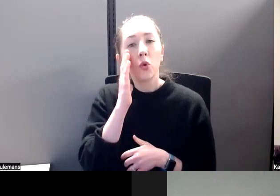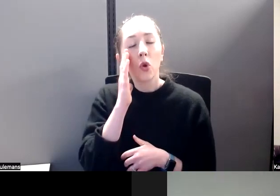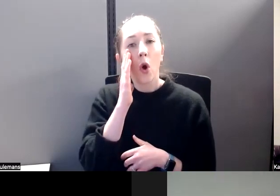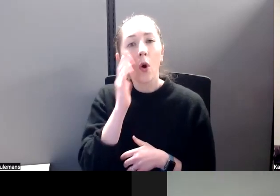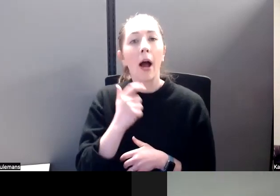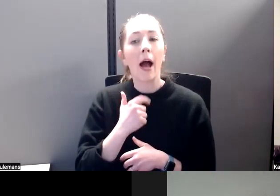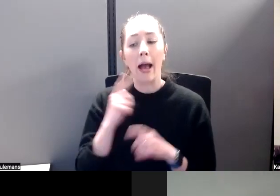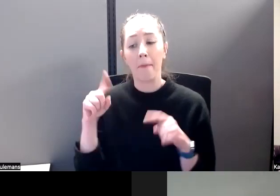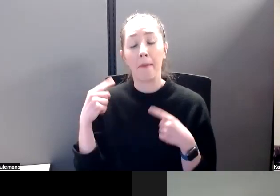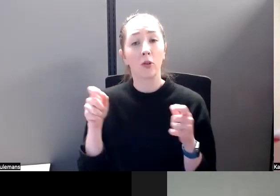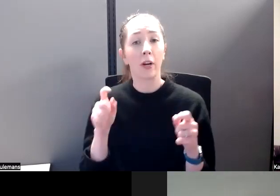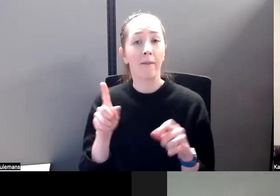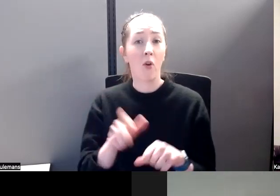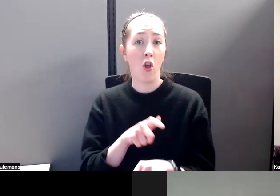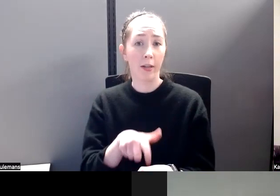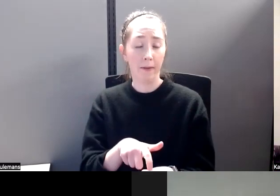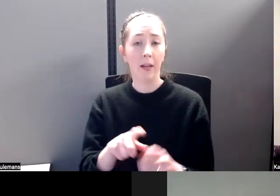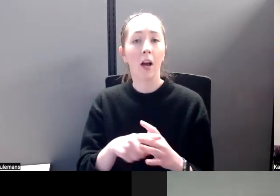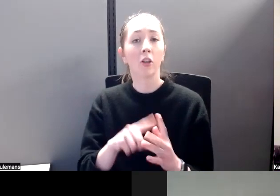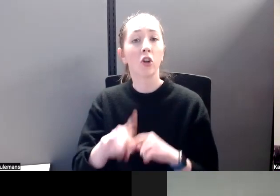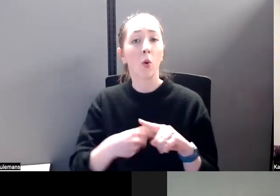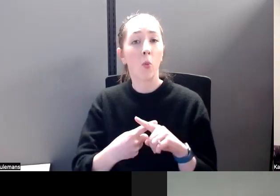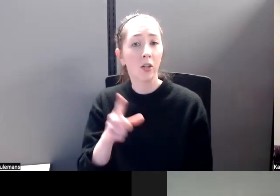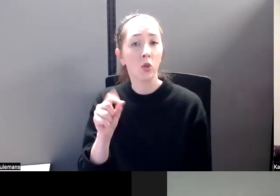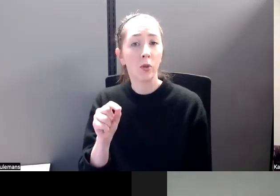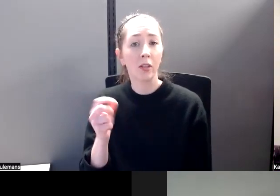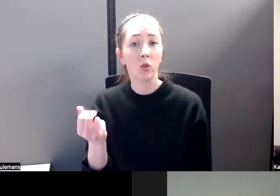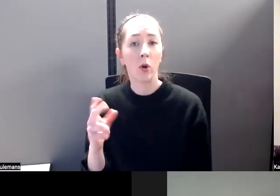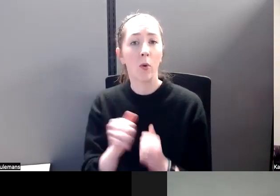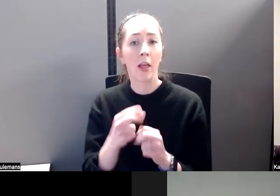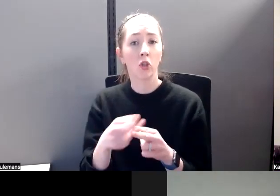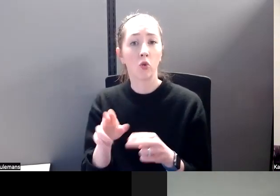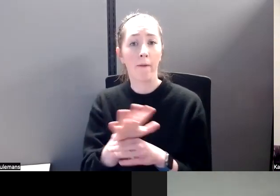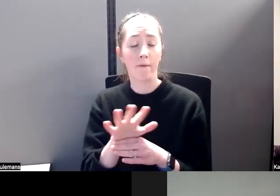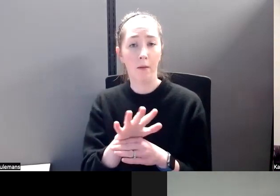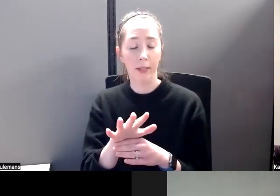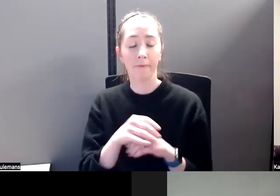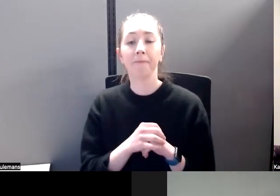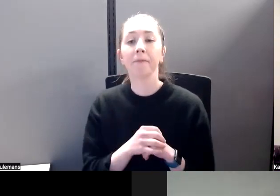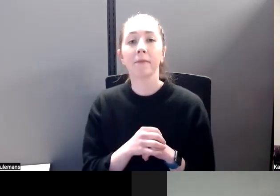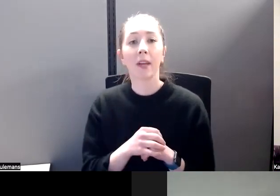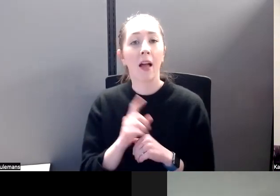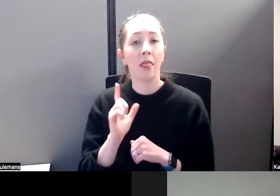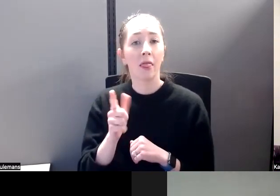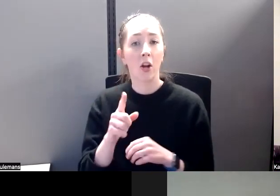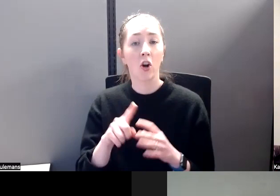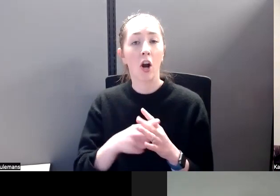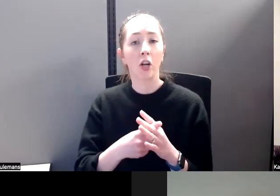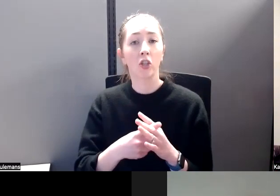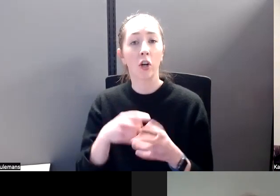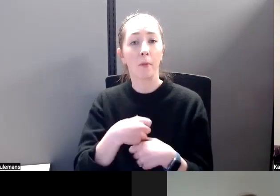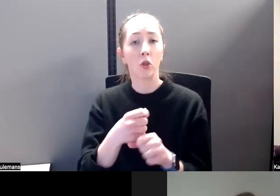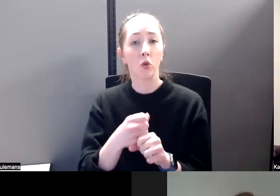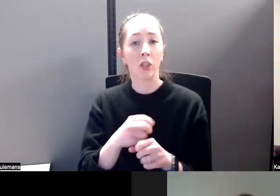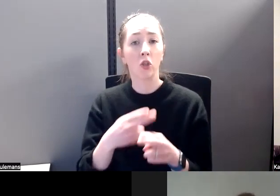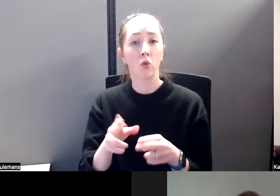directing for a long time. So I started in 2012, but I started with my own short films. And then I also started producing short films. So